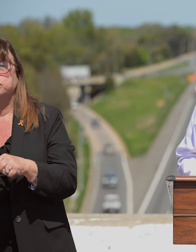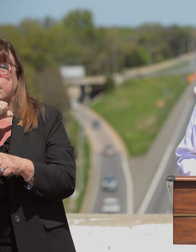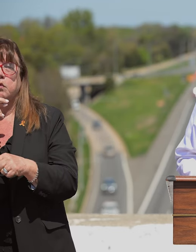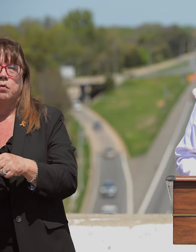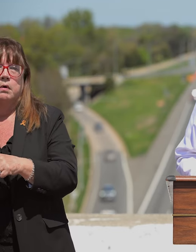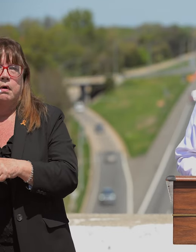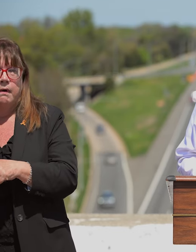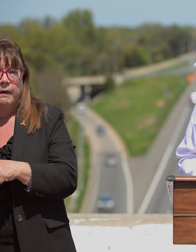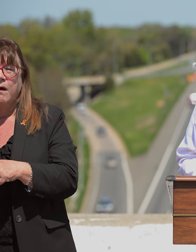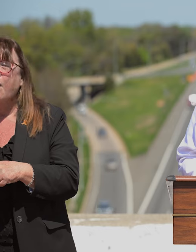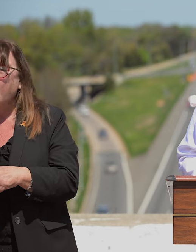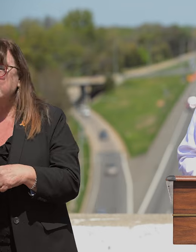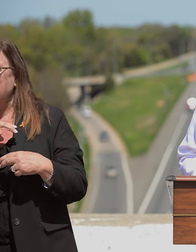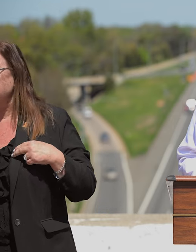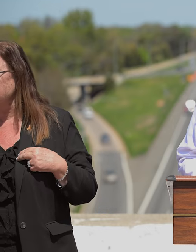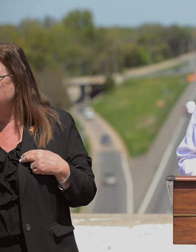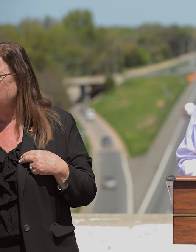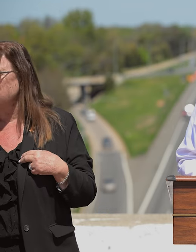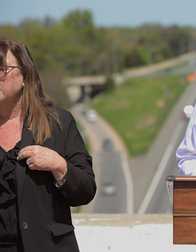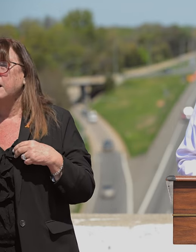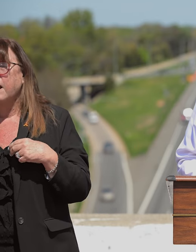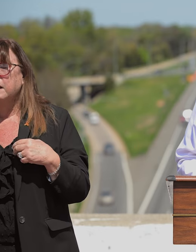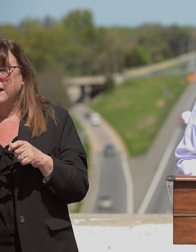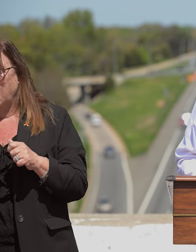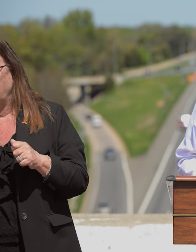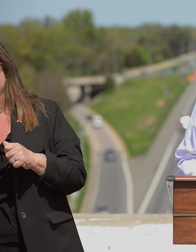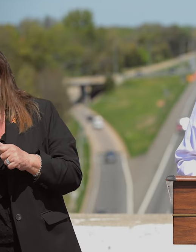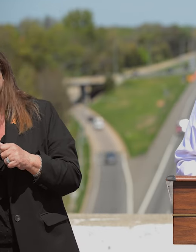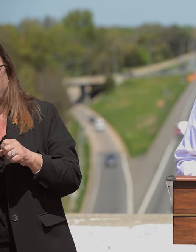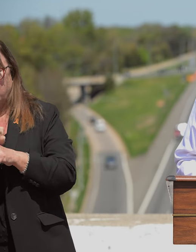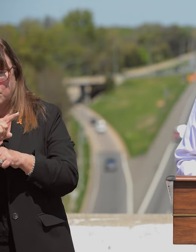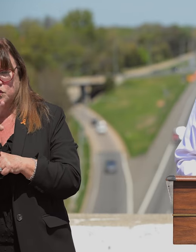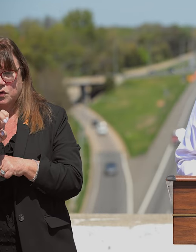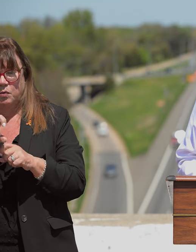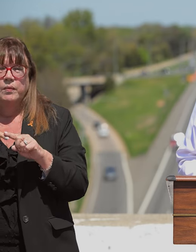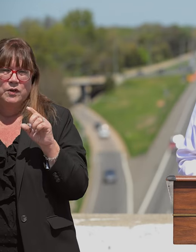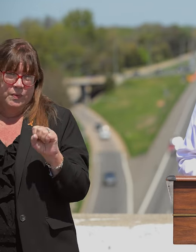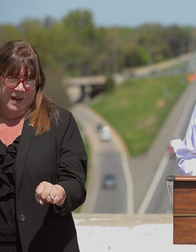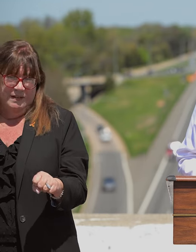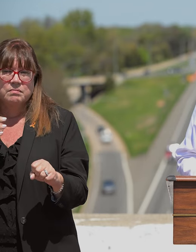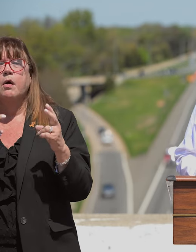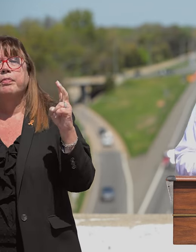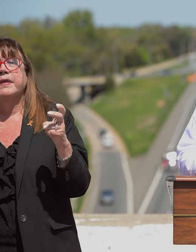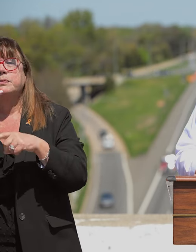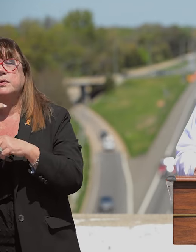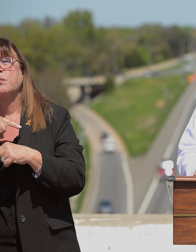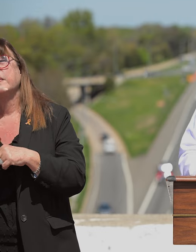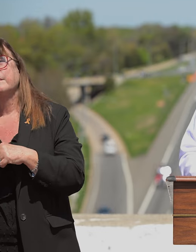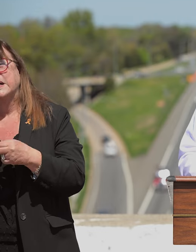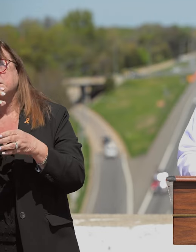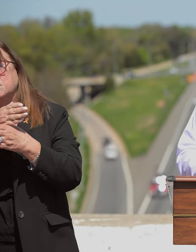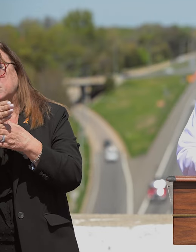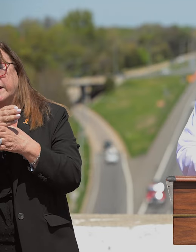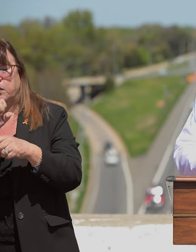seatbelt, and move over in work zones when you can. The theme of today's message is we must share.